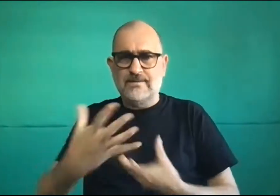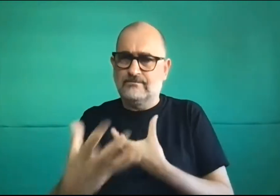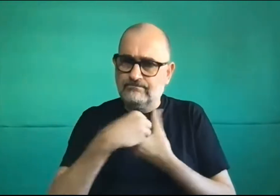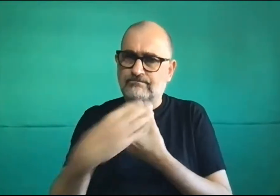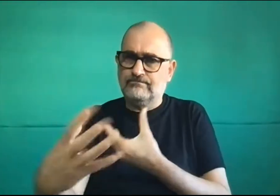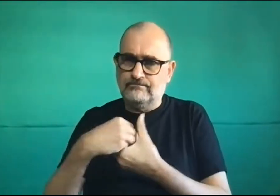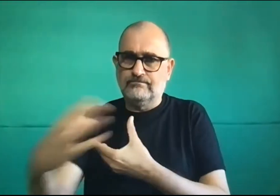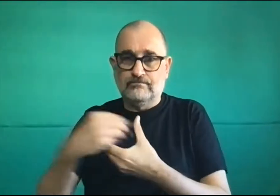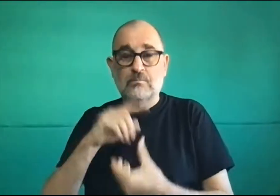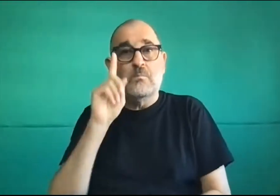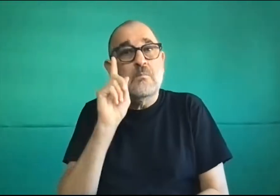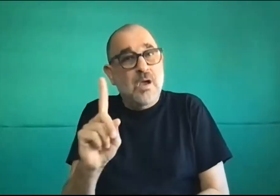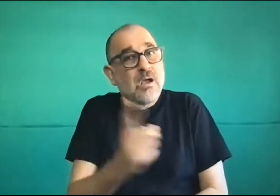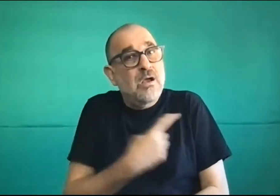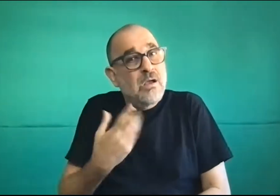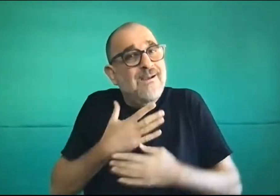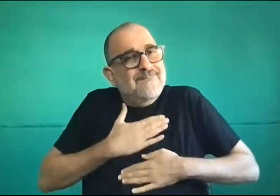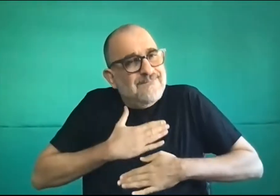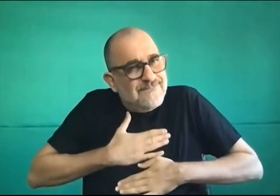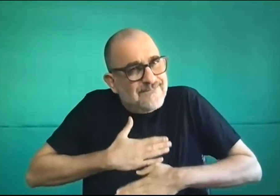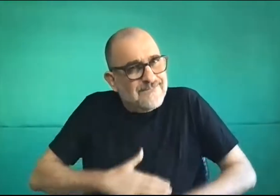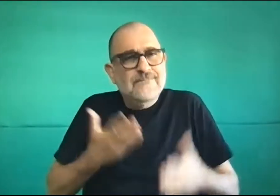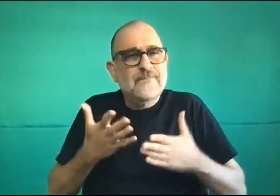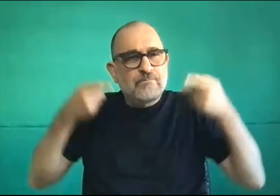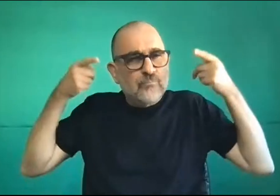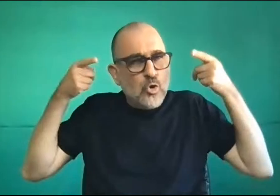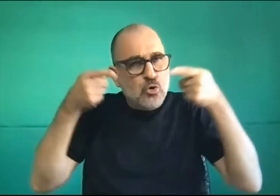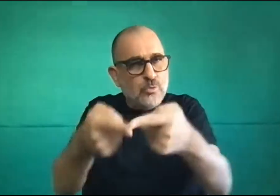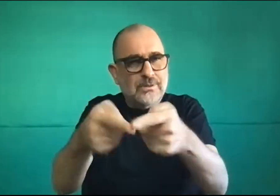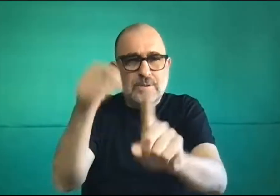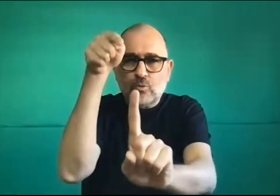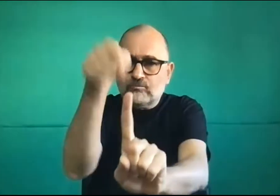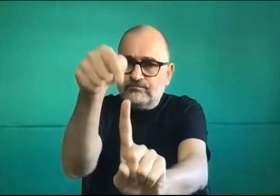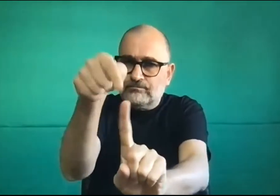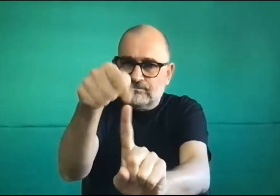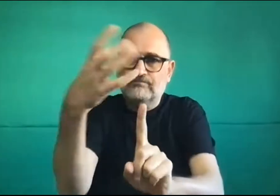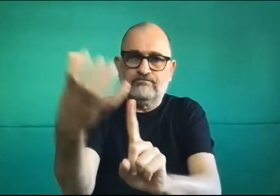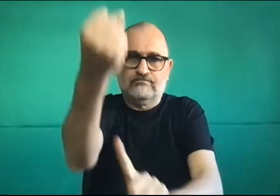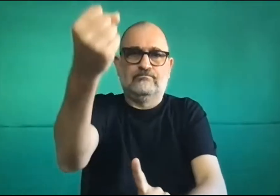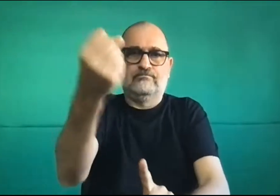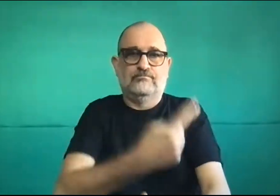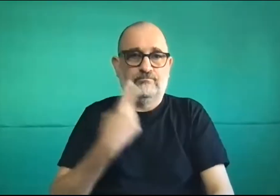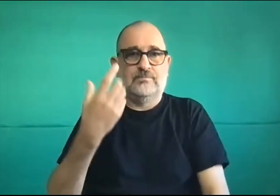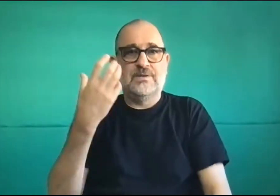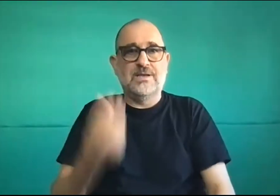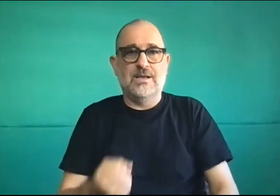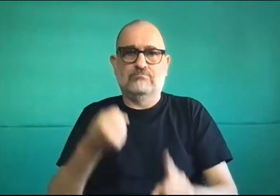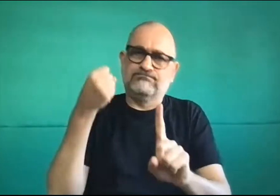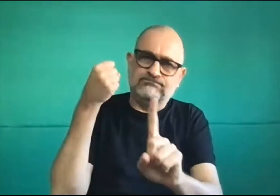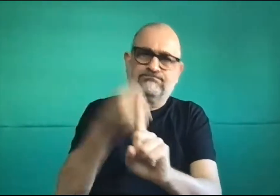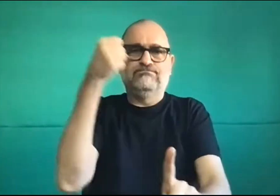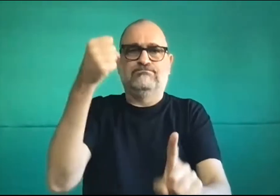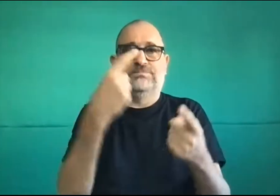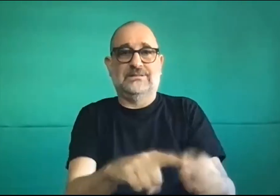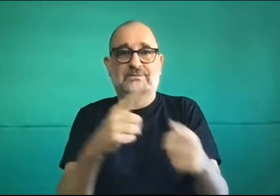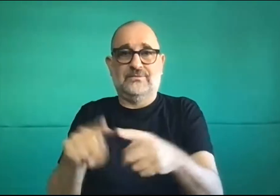different groups and obtain and improve the outcomes of those groups that are more vulnerable. With the arrival